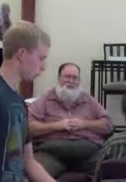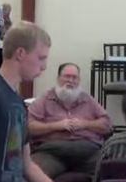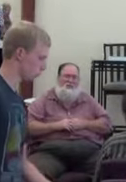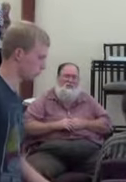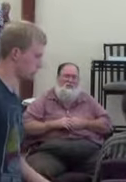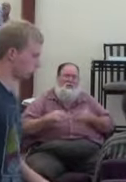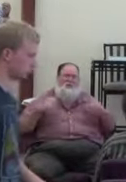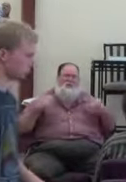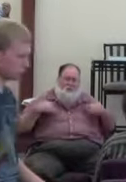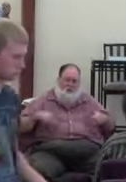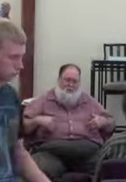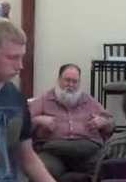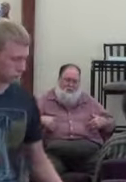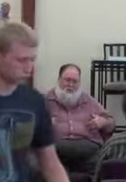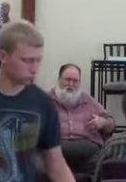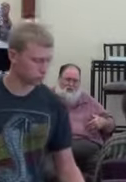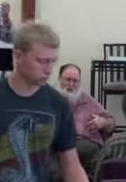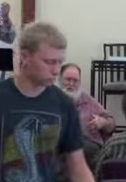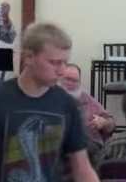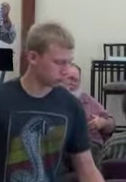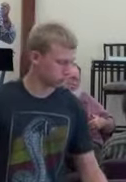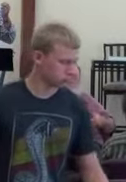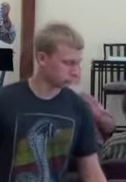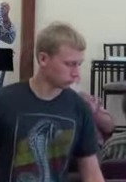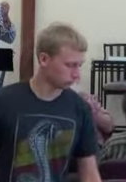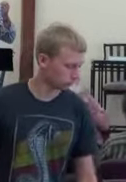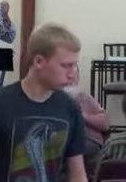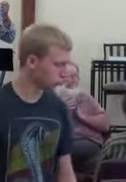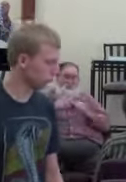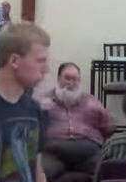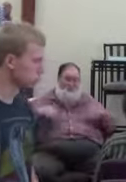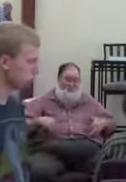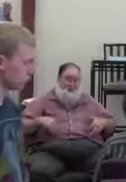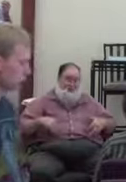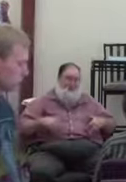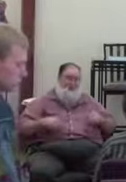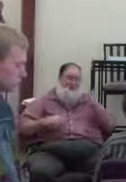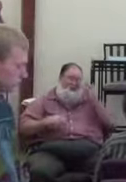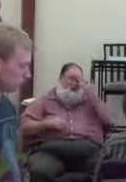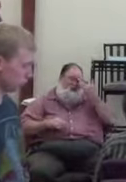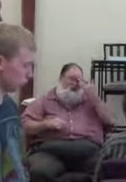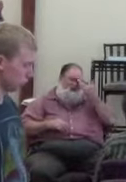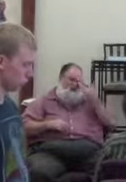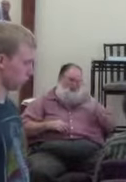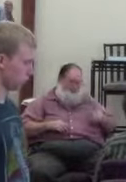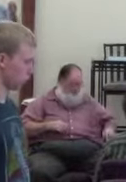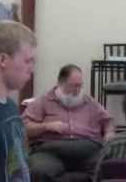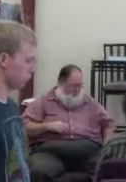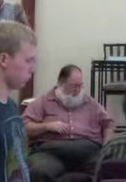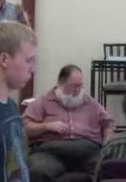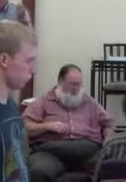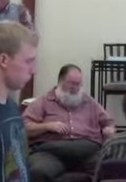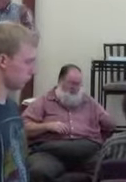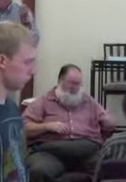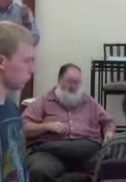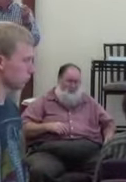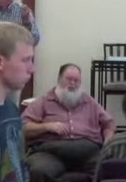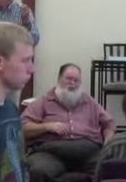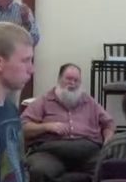Flesh, this body, the flesh of Jesus. It's the flesh that causes us